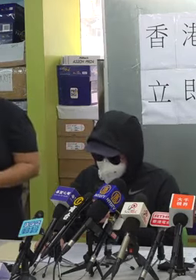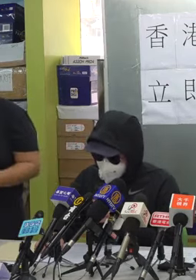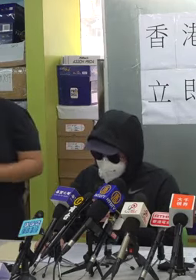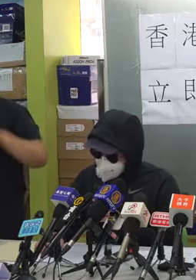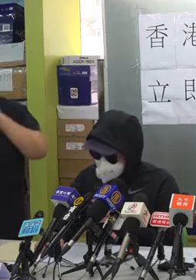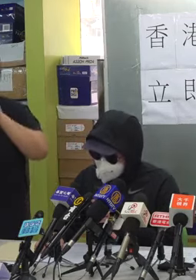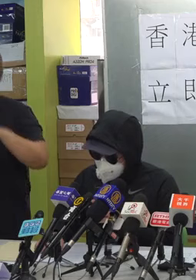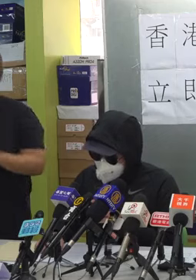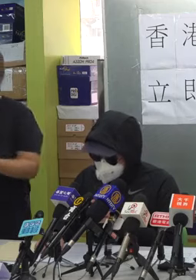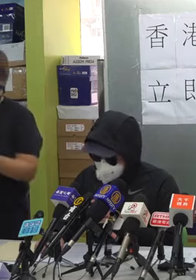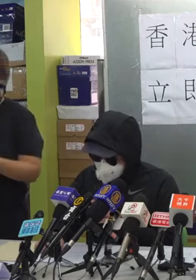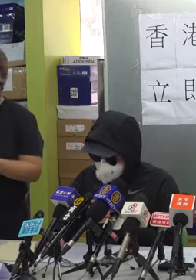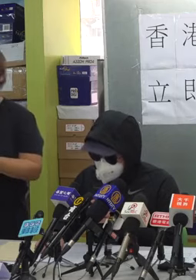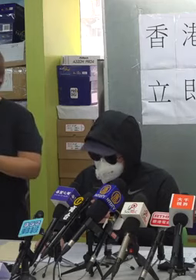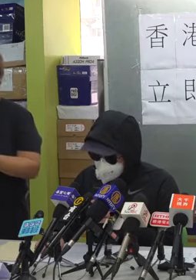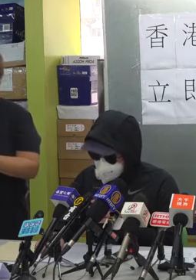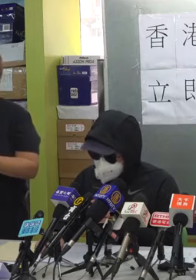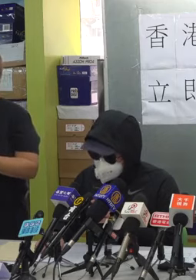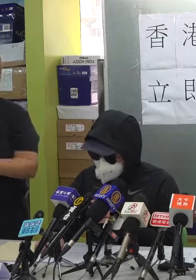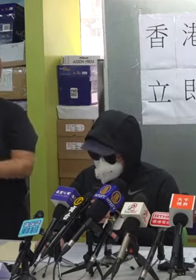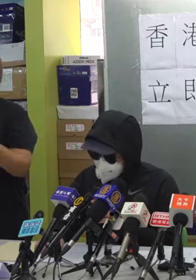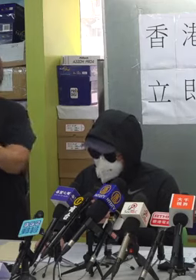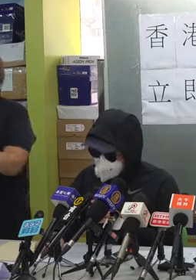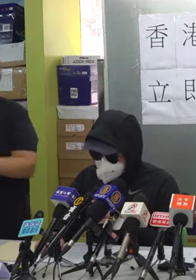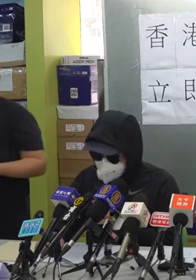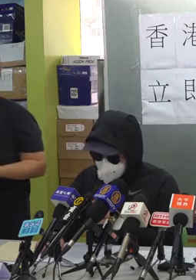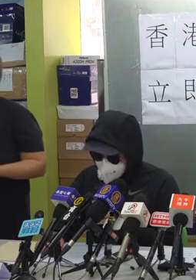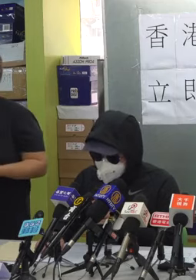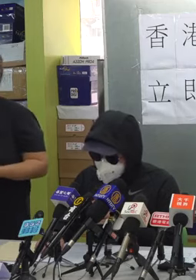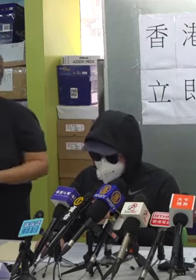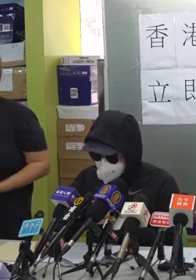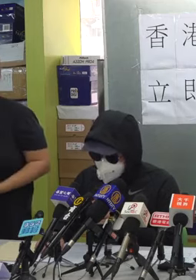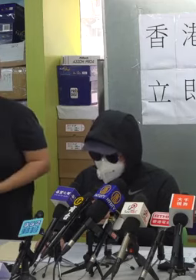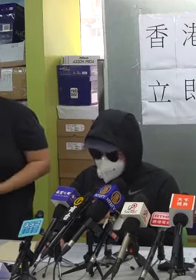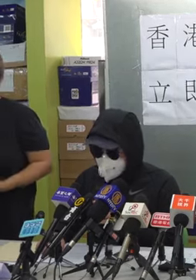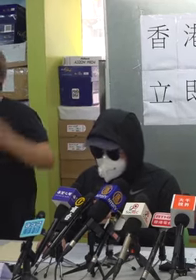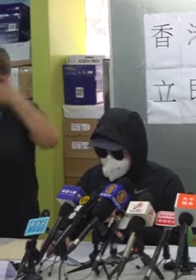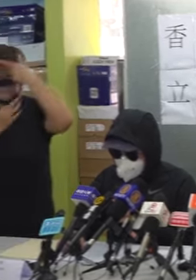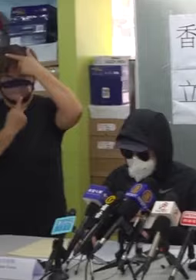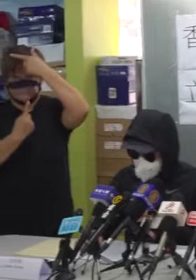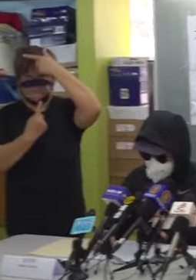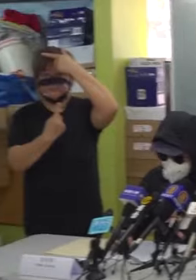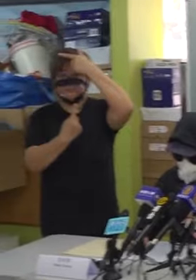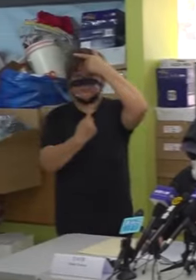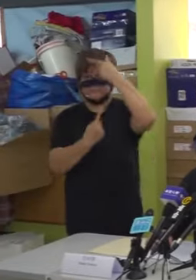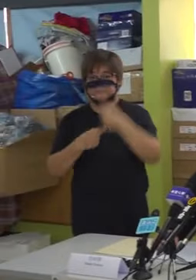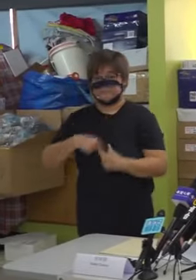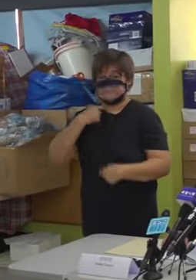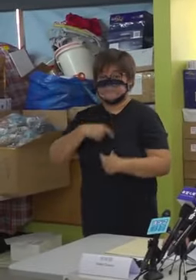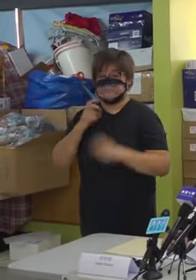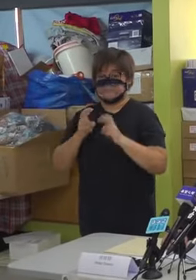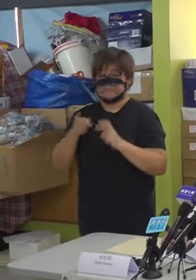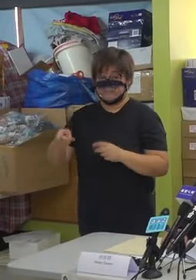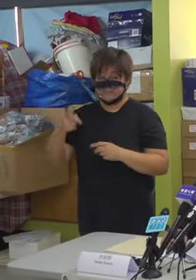issues, including the questions on the multi-day shutdown of Prince Edward Station post 31st August terrorist